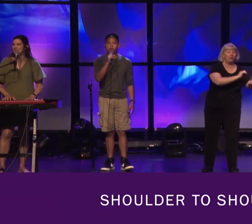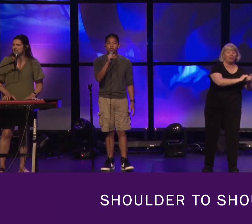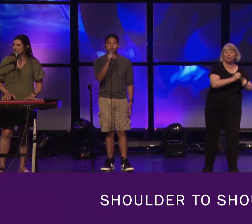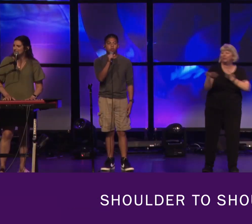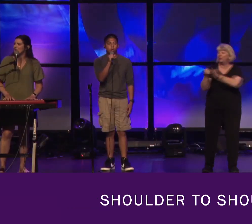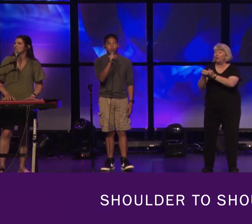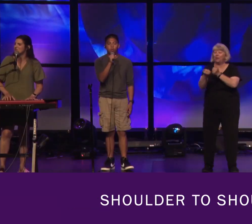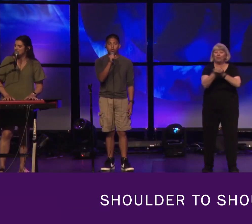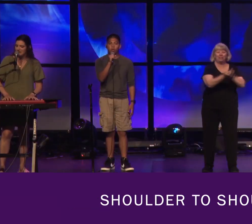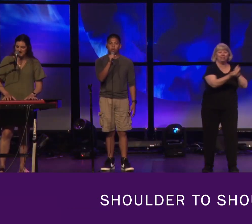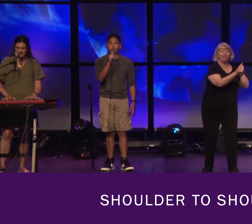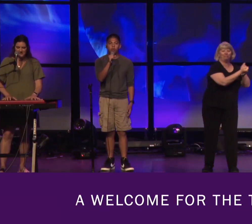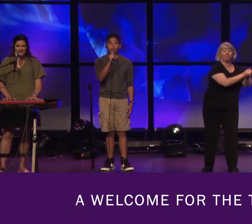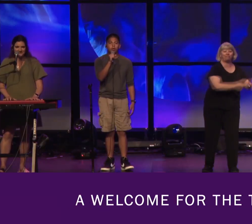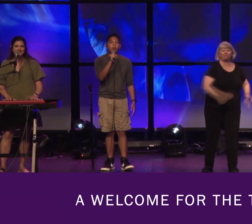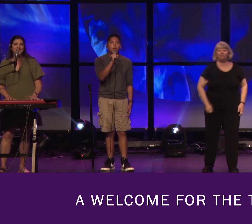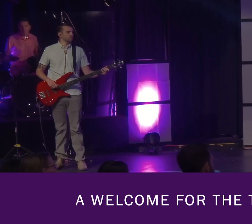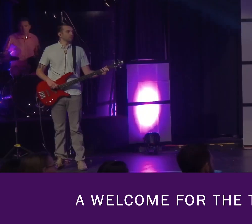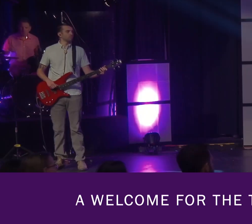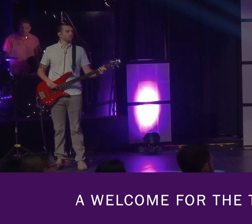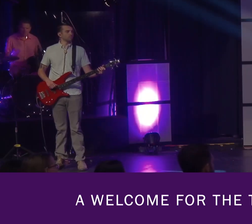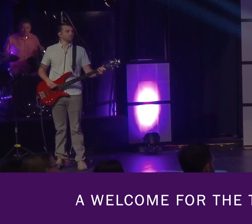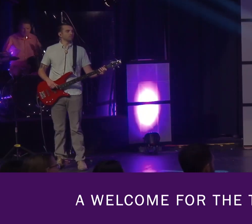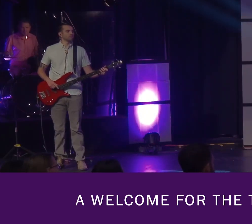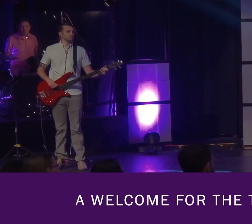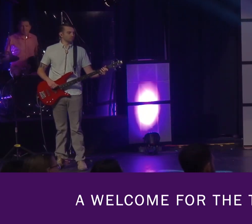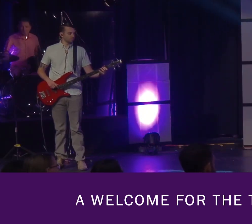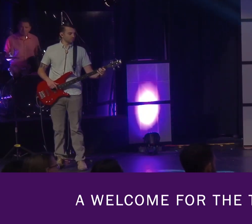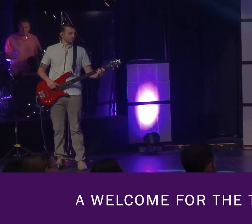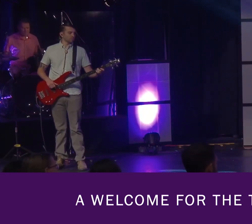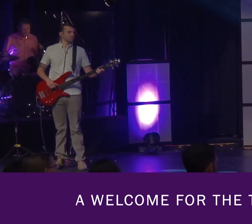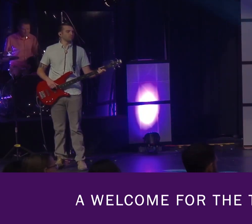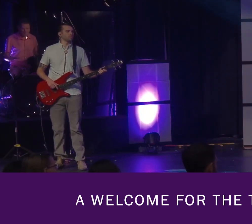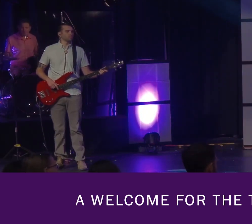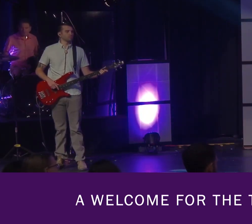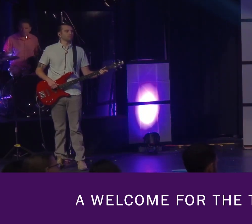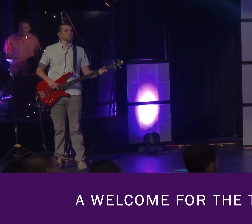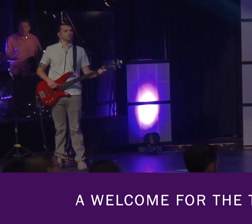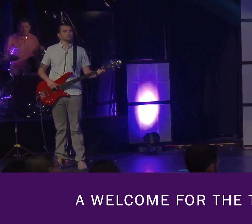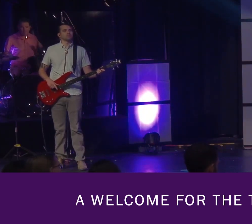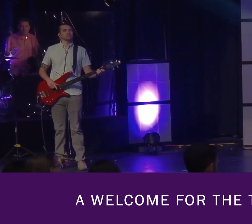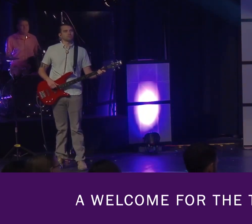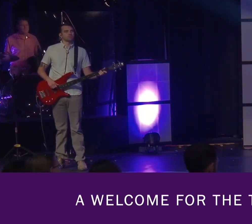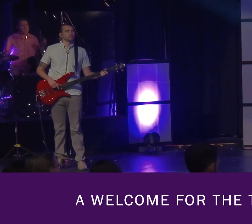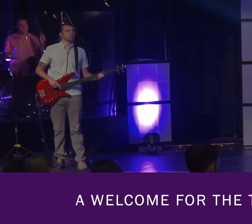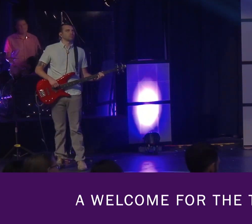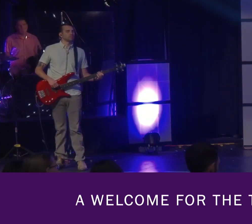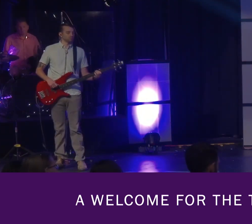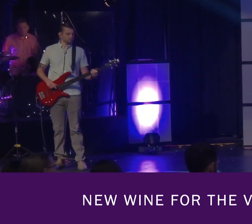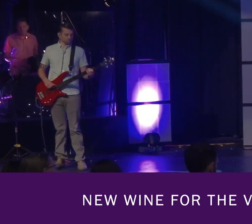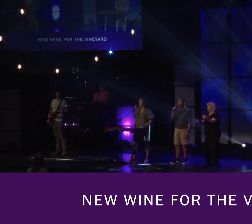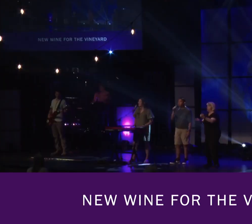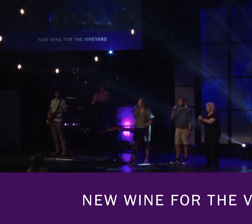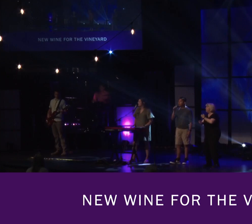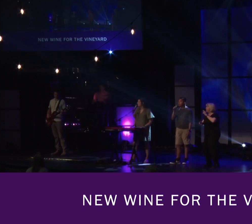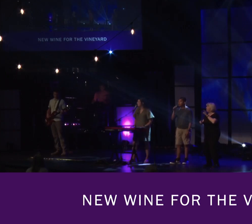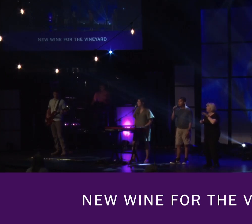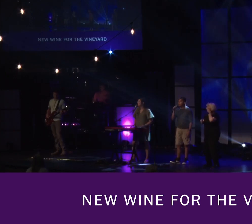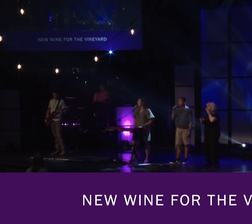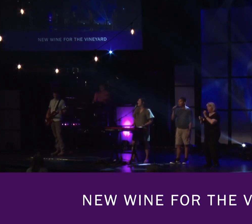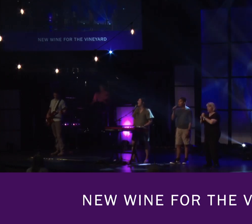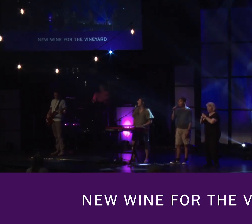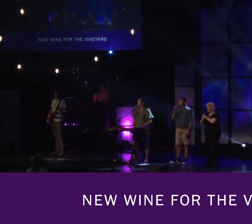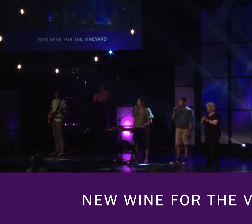shoulder to shoulder, a welcome for the traveler,